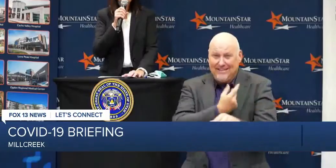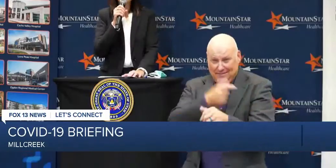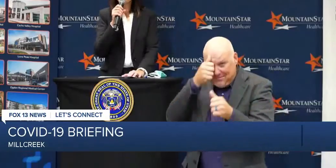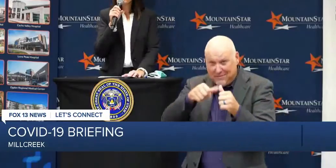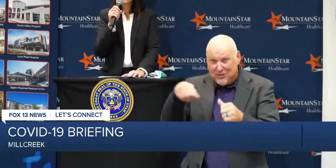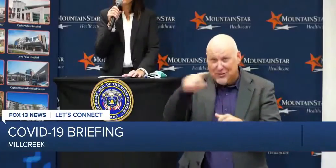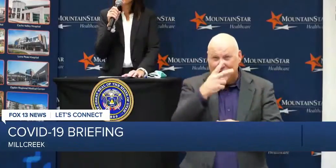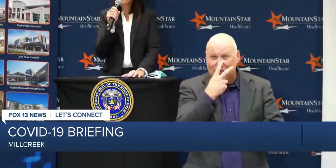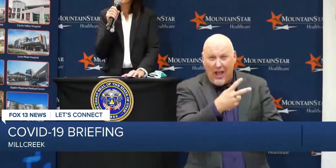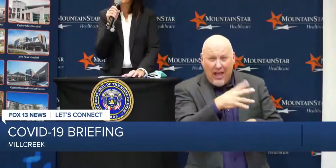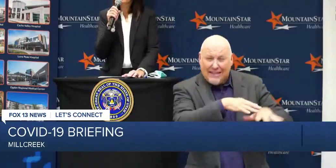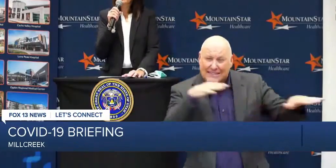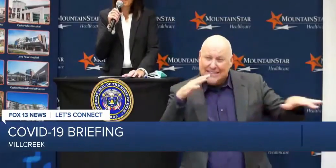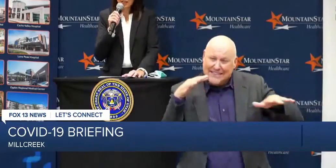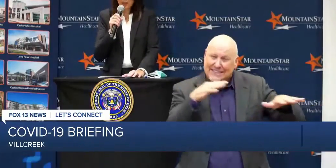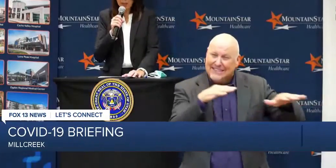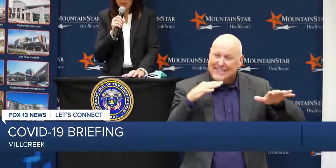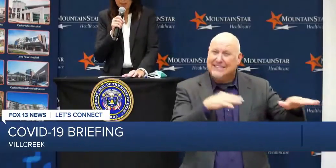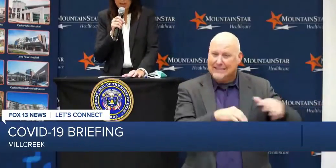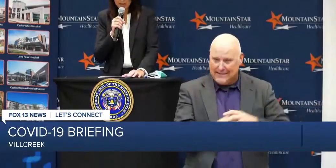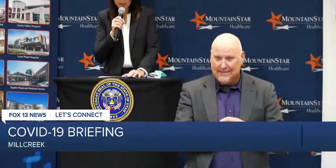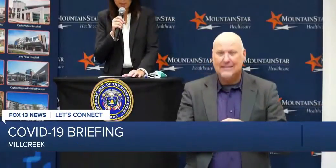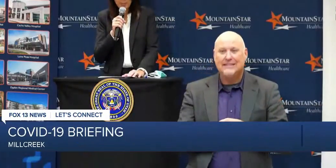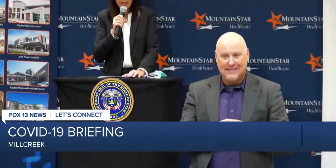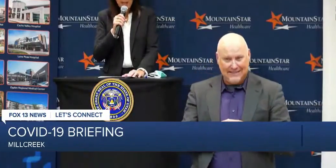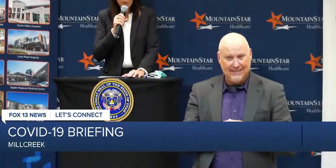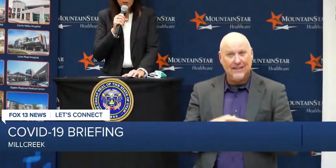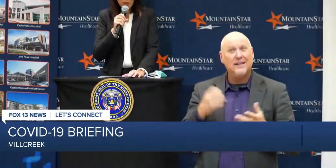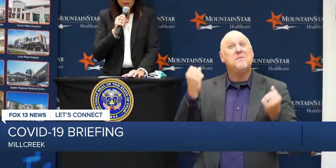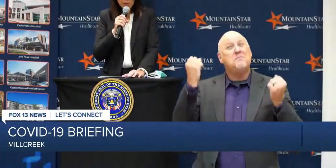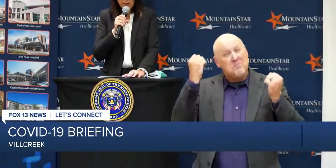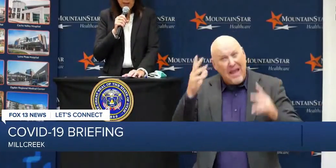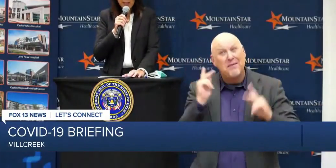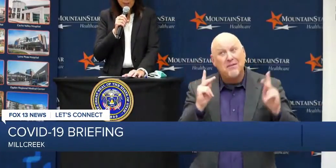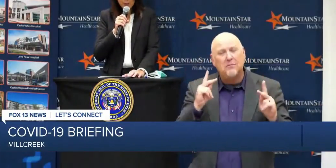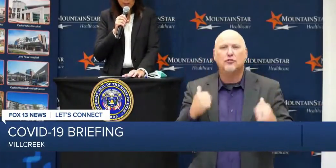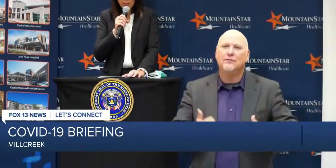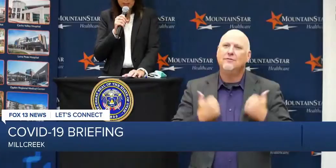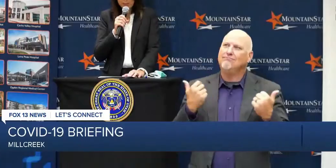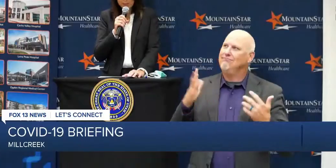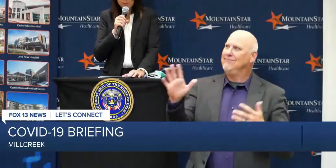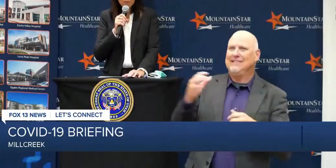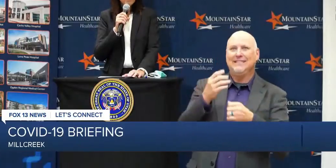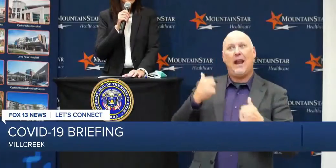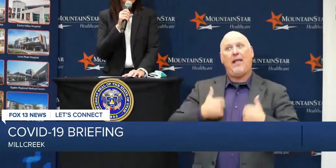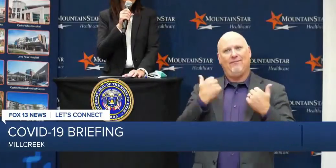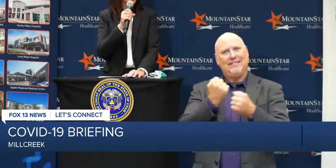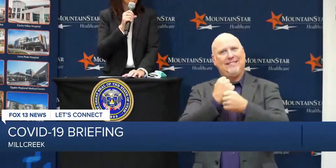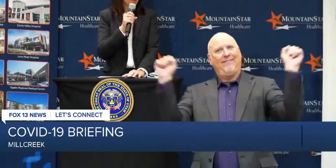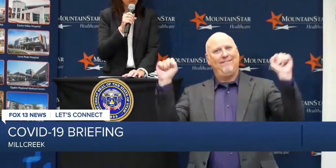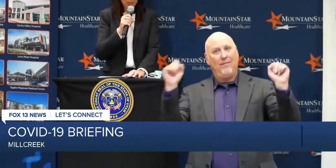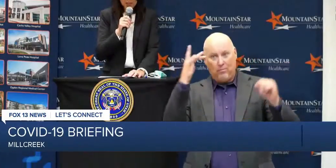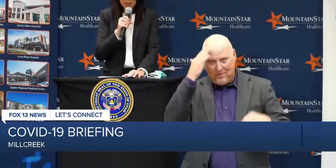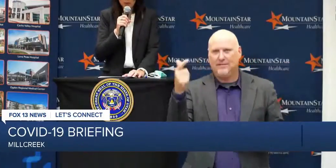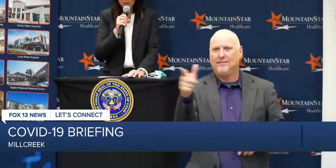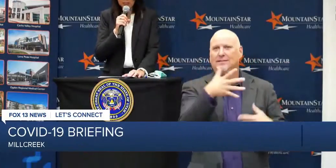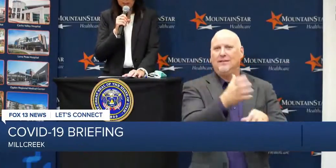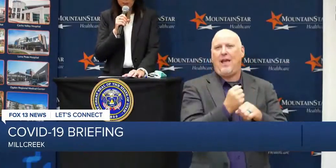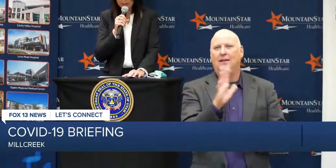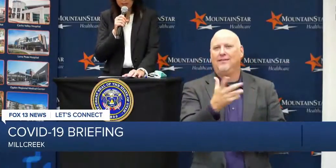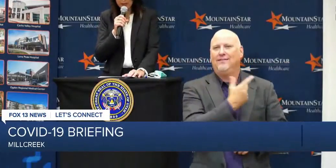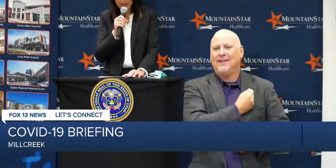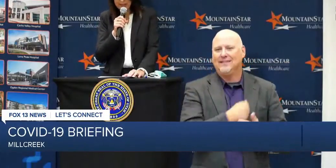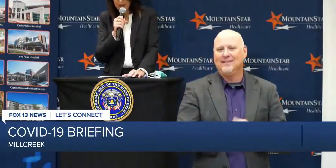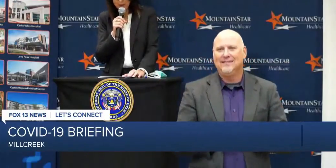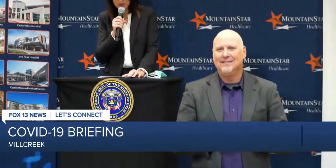really, our work is not done, and we've got to pick up the pace. And we're going to keep working with incredible urgency. We're going to